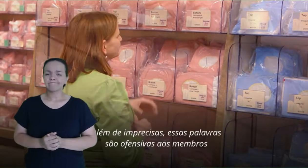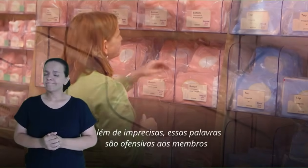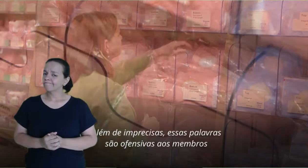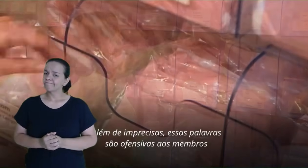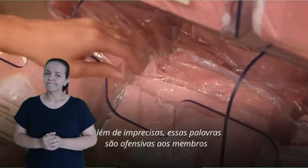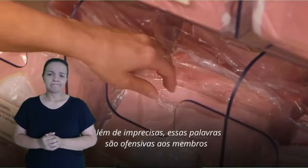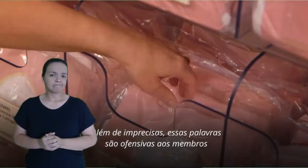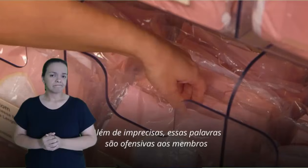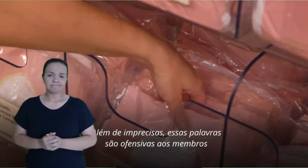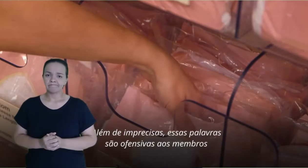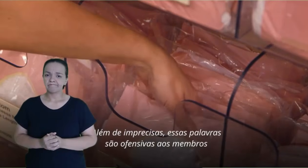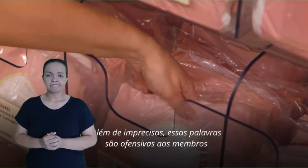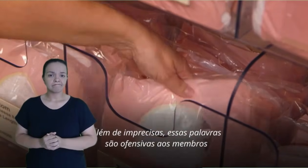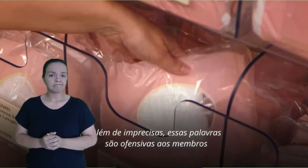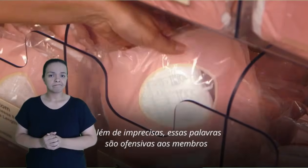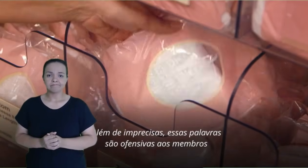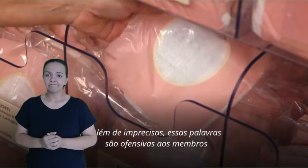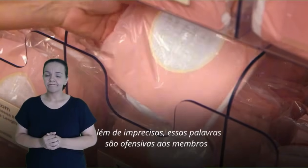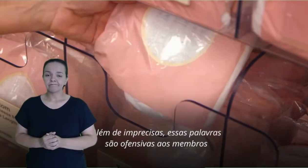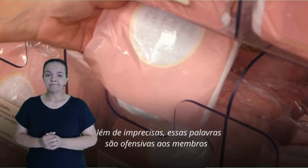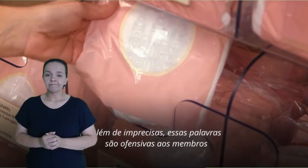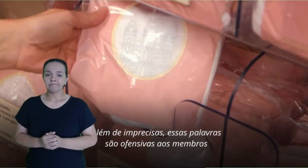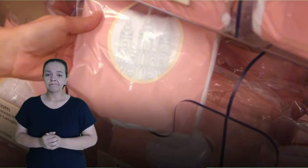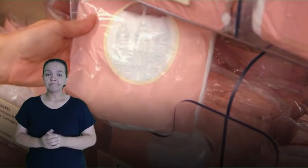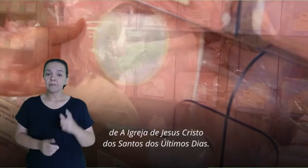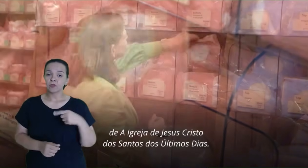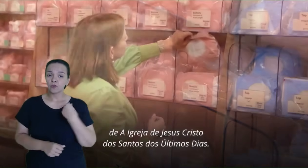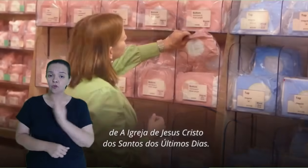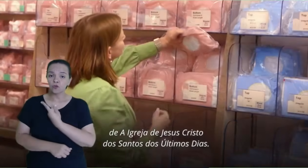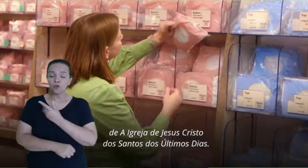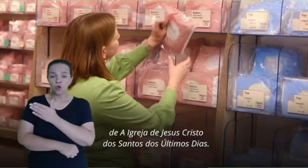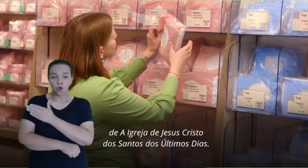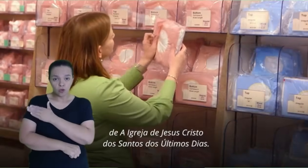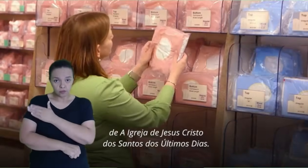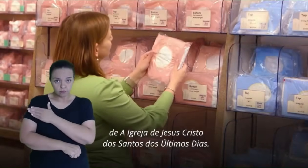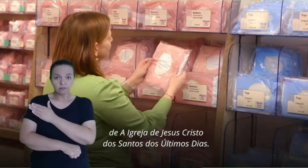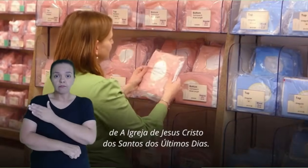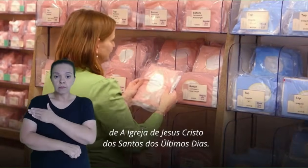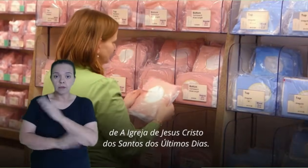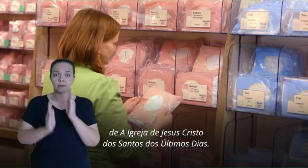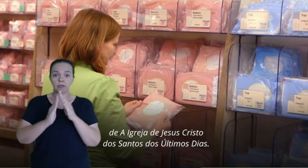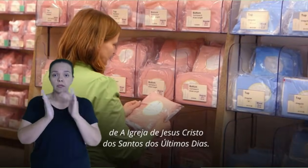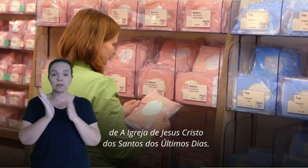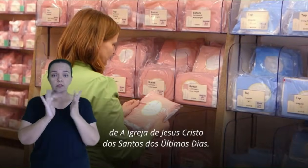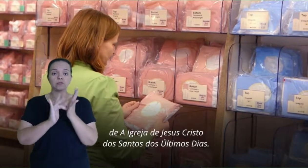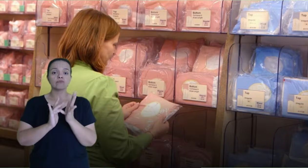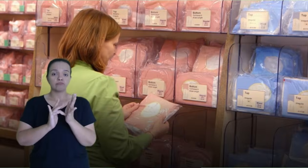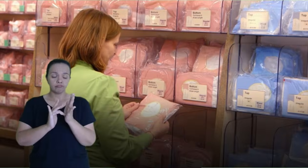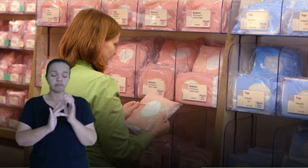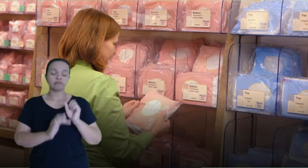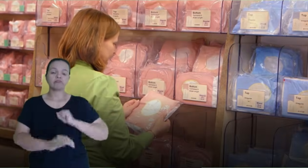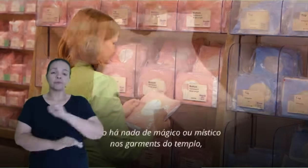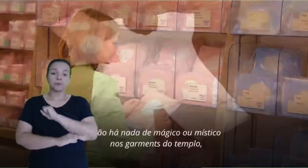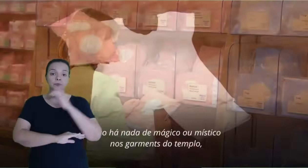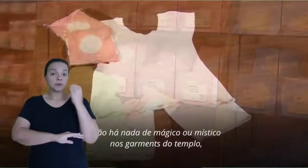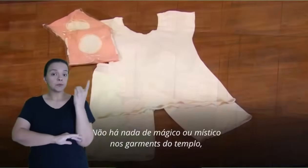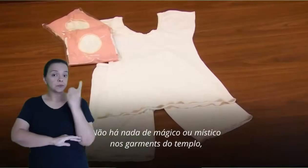only inaccurate, but also offensive to members of the Church of Jesus Christ of Latter-day Saints. There is nothing magical